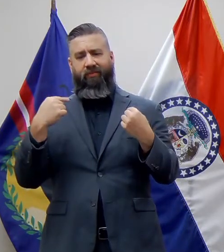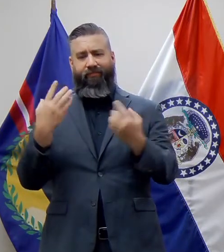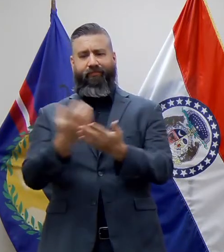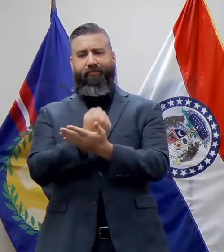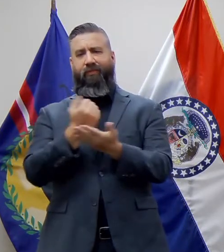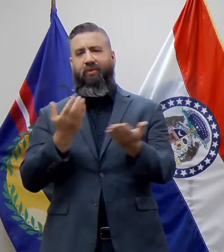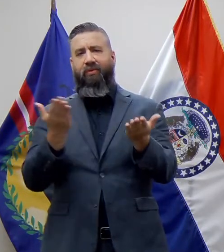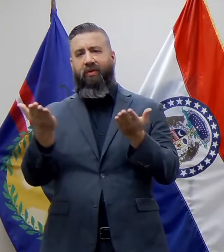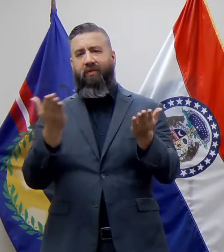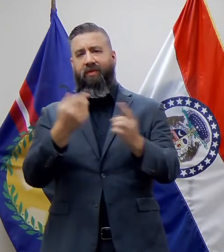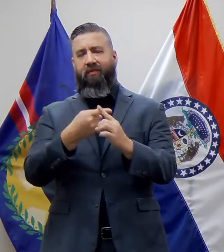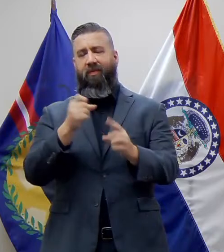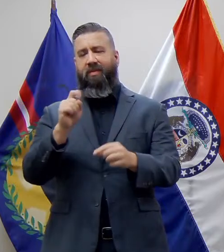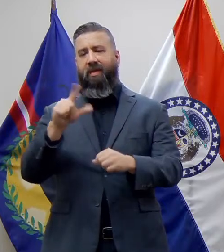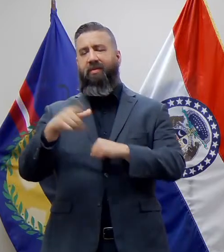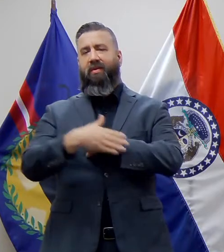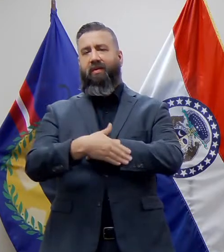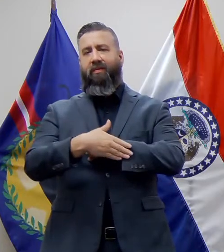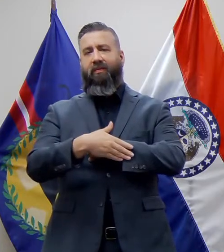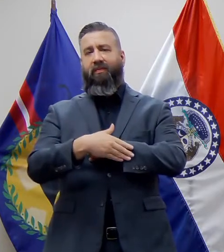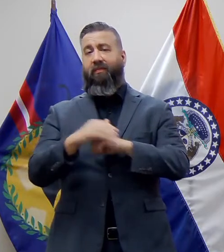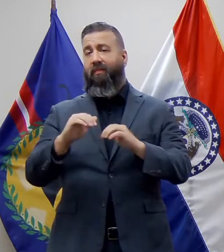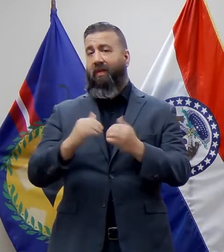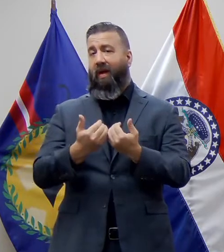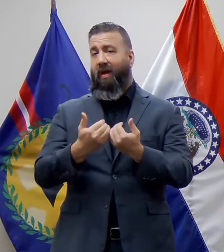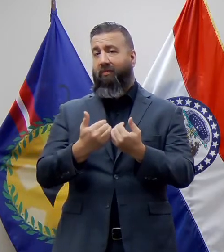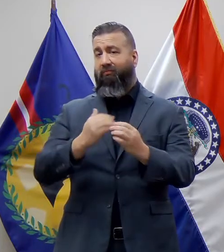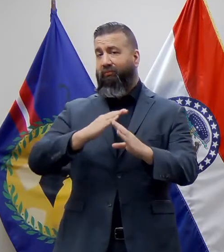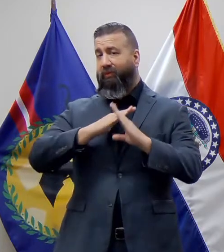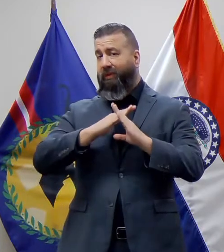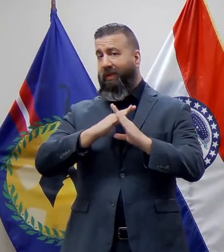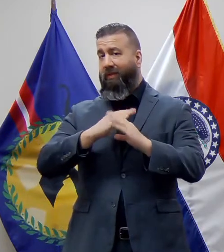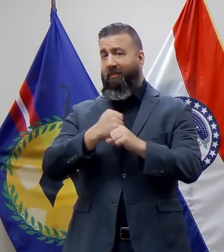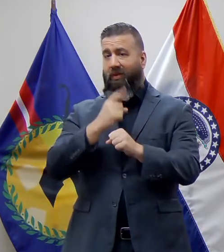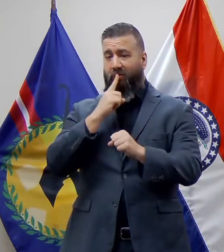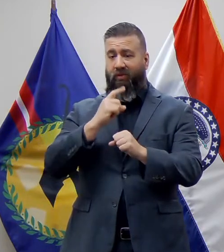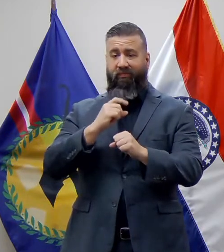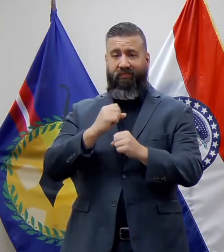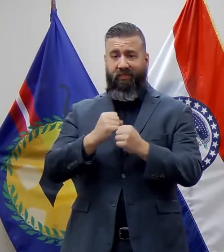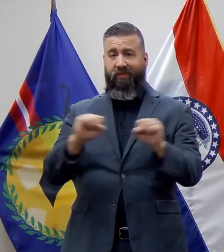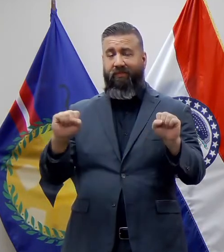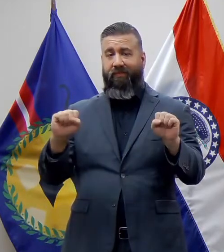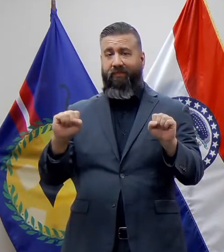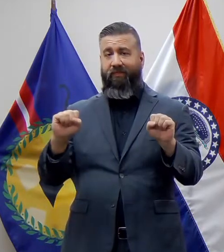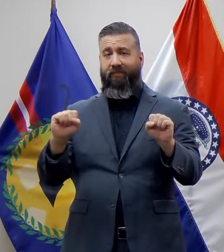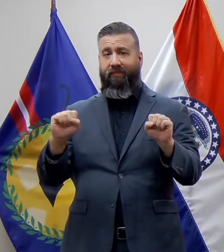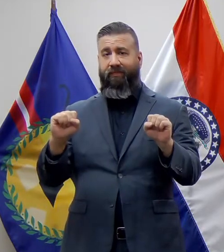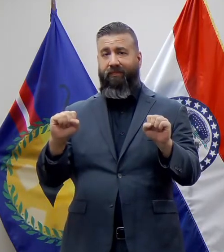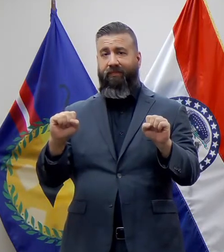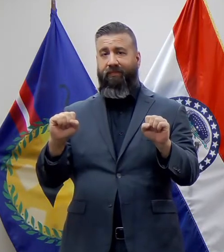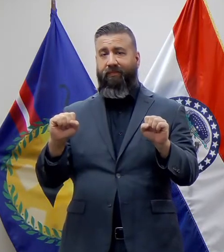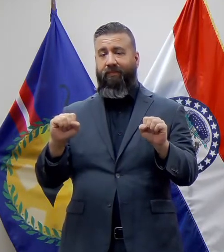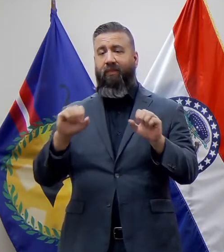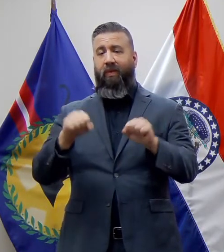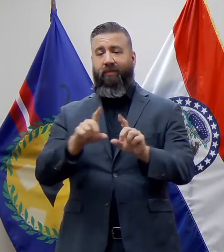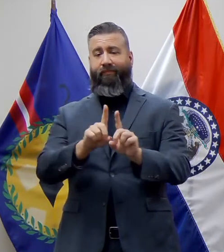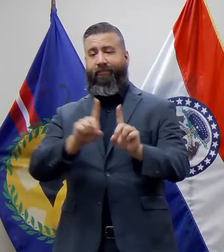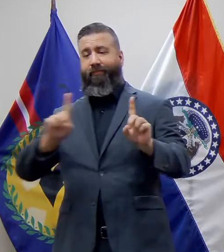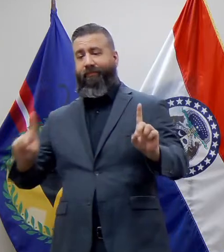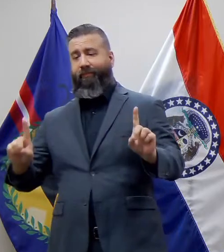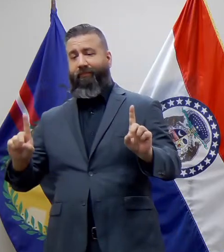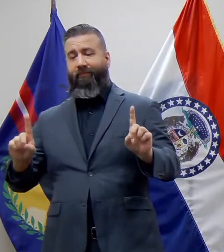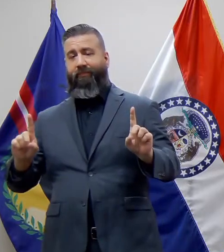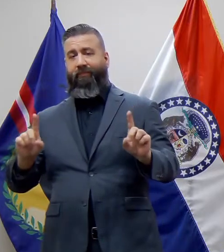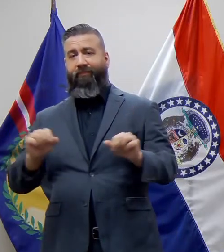from St. Louis County. One of the ways to keep them safe is to put some distance between them while they're waiting